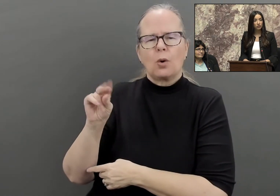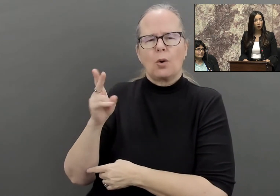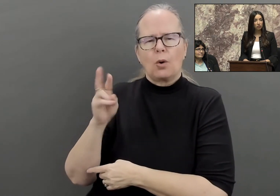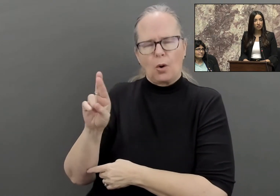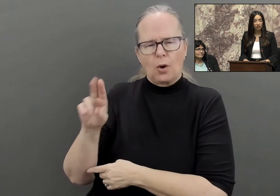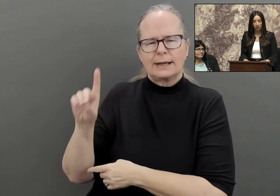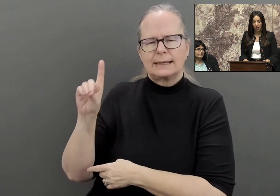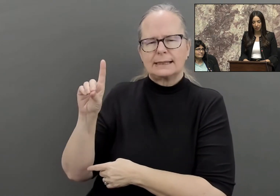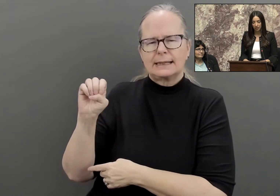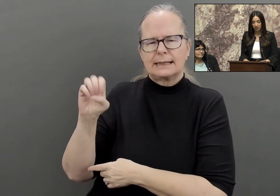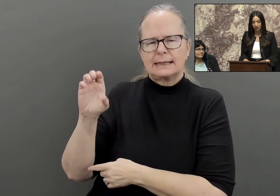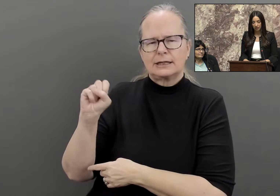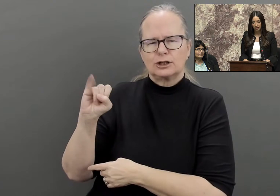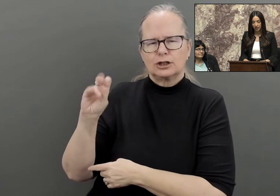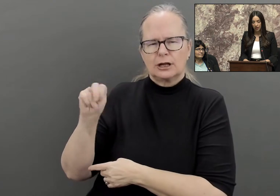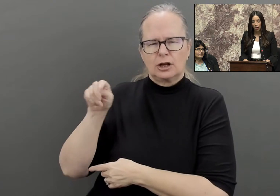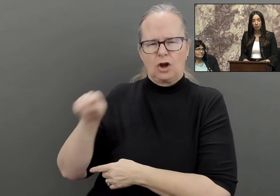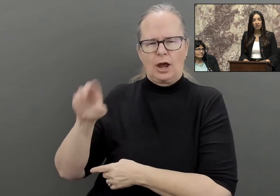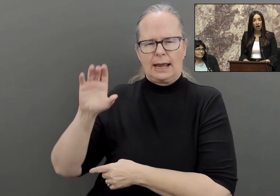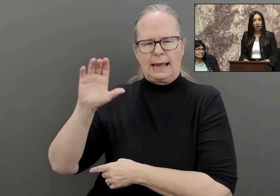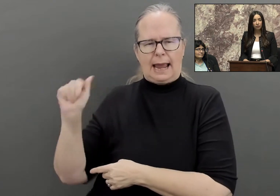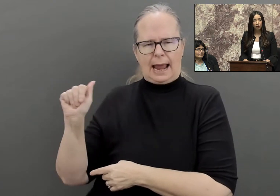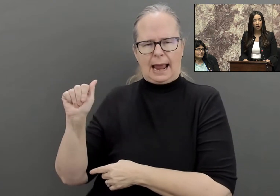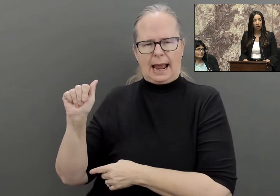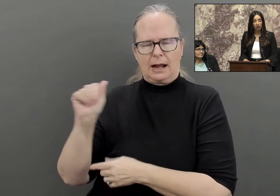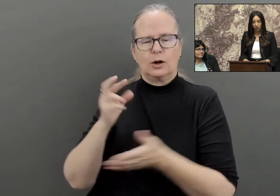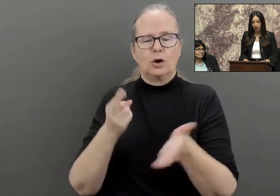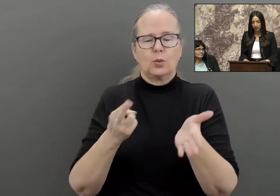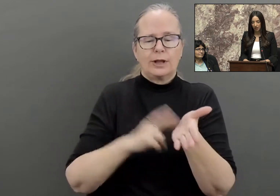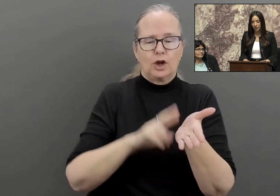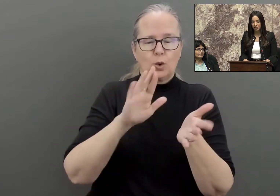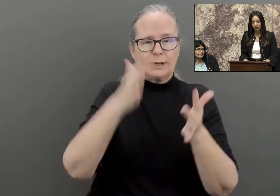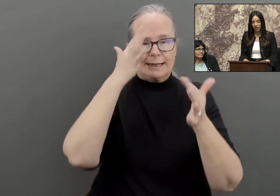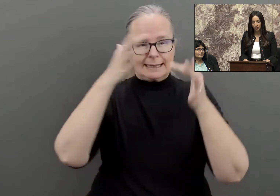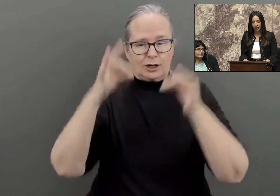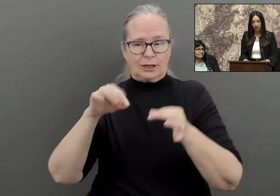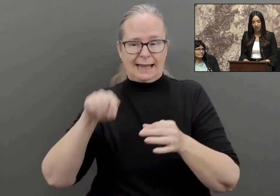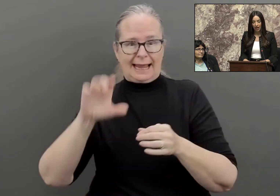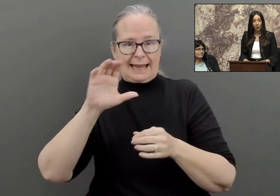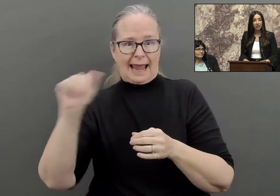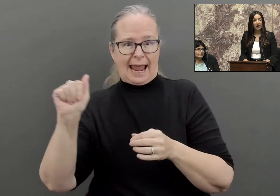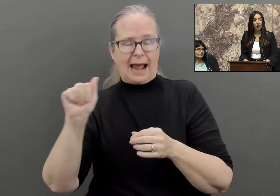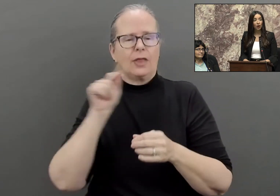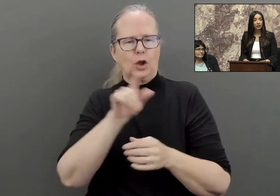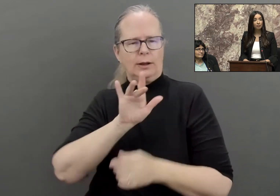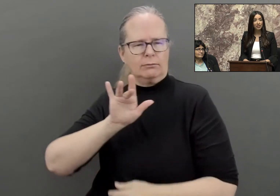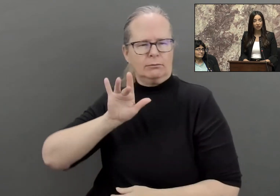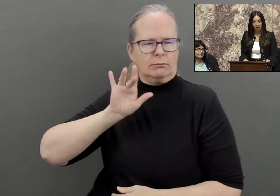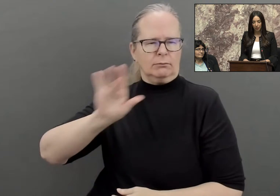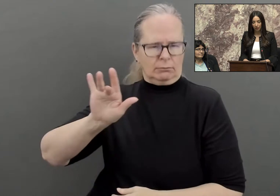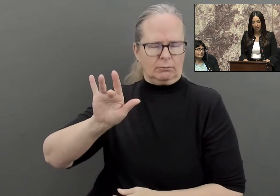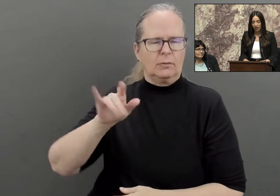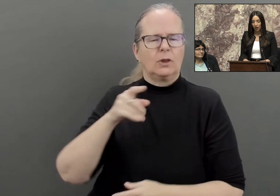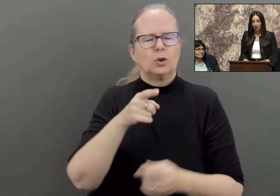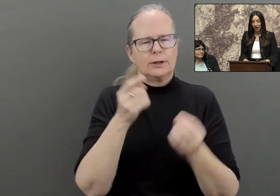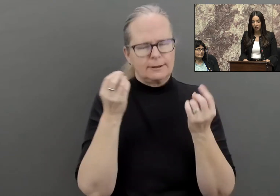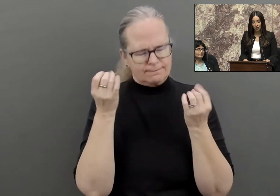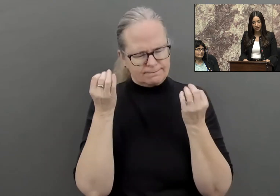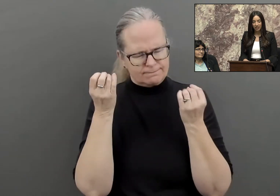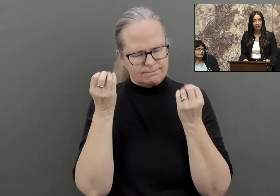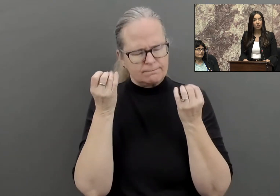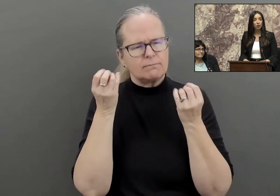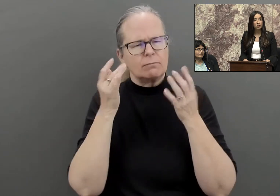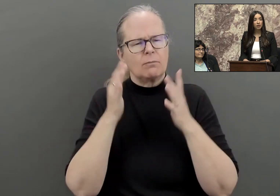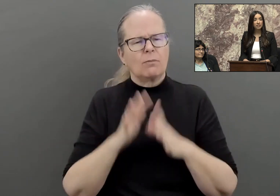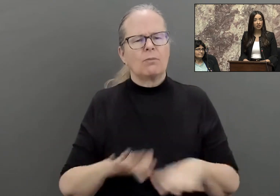experience of donors and their families. On behalf of our government and BC Transplant, I want to thank all the amazing people that have